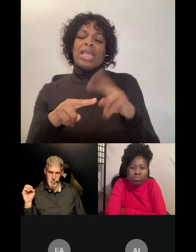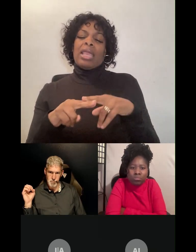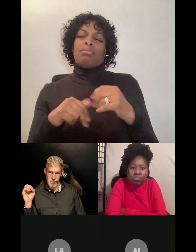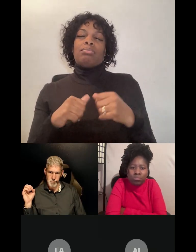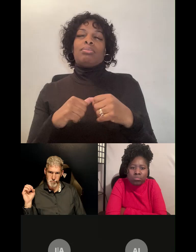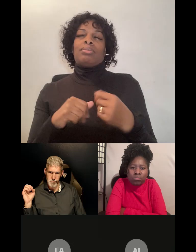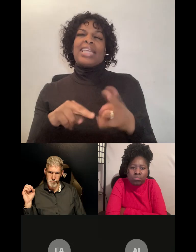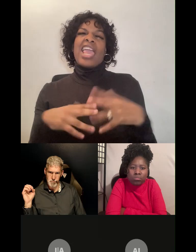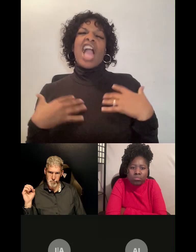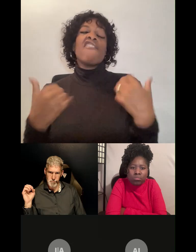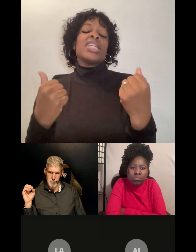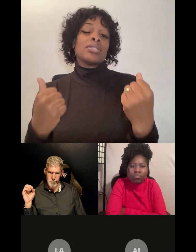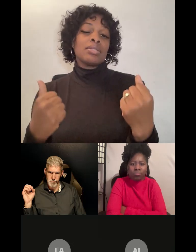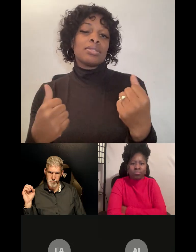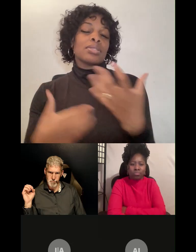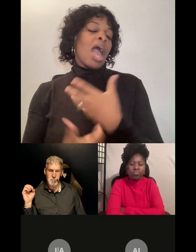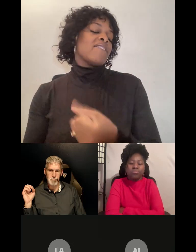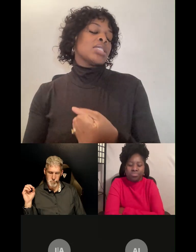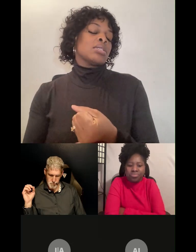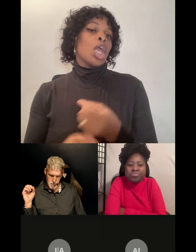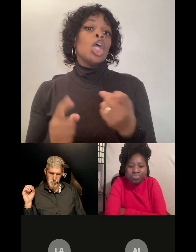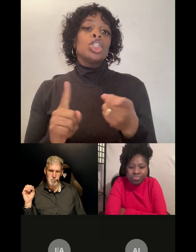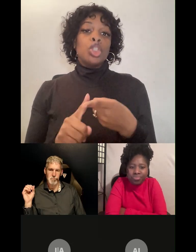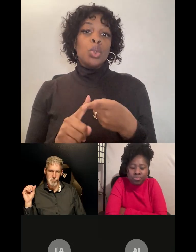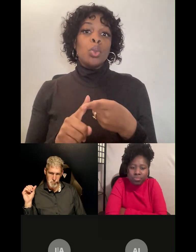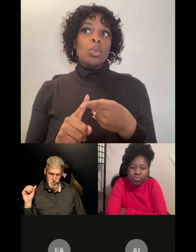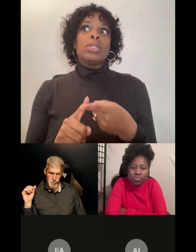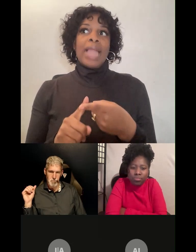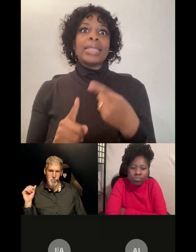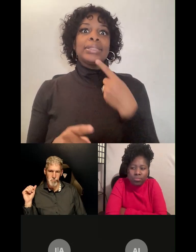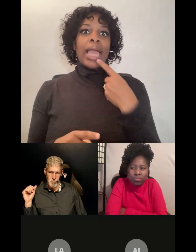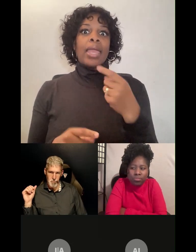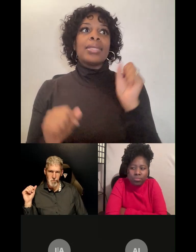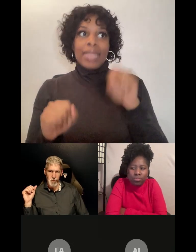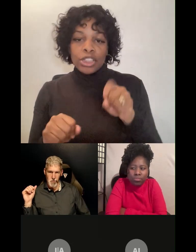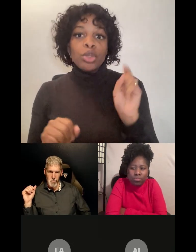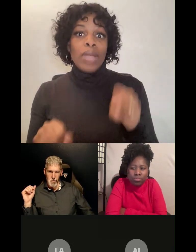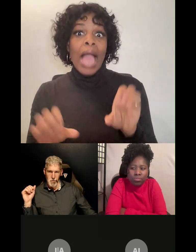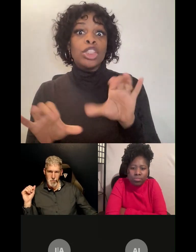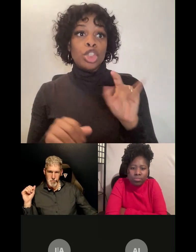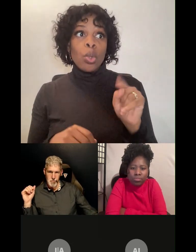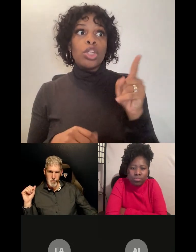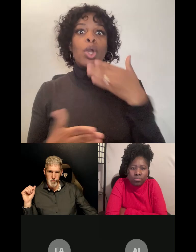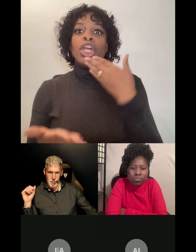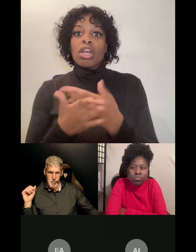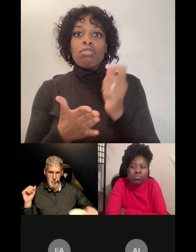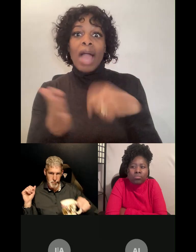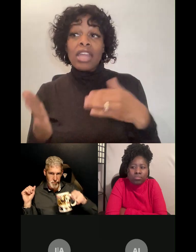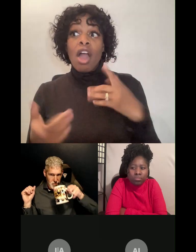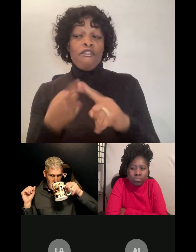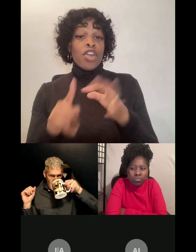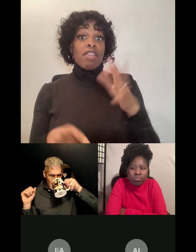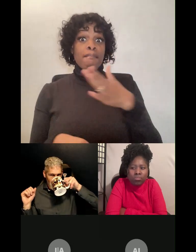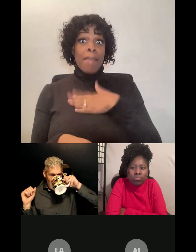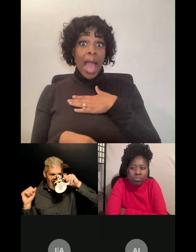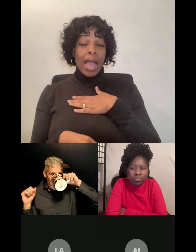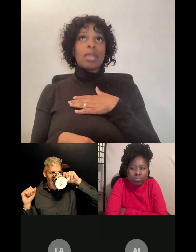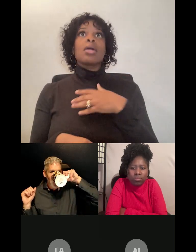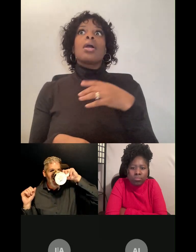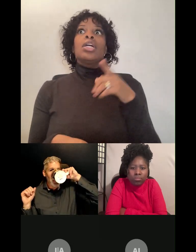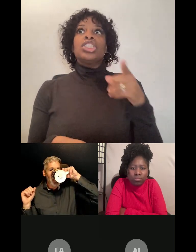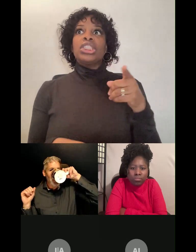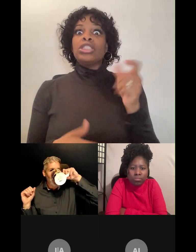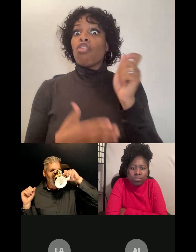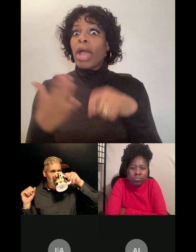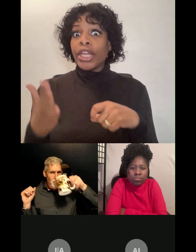gain gain gain confidence to like say yes you can do it. You're a good writer. A friend of